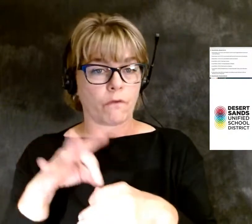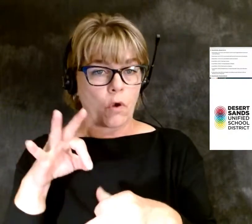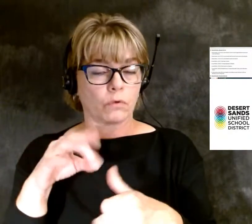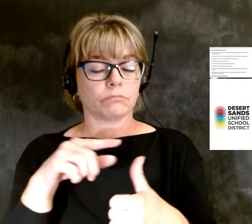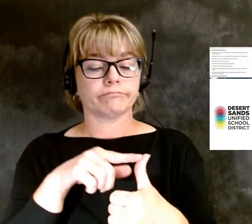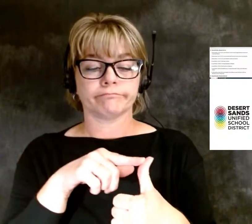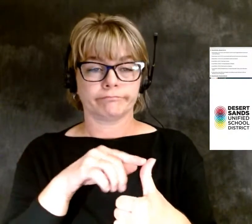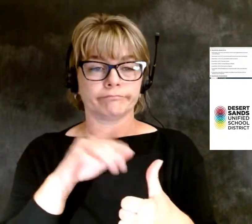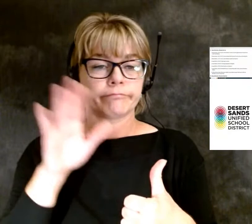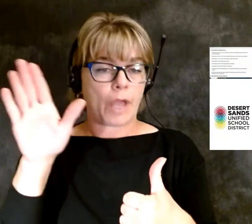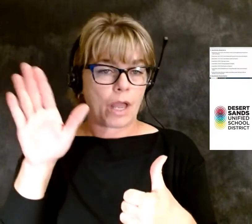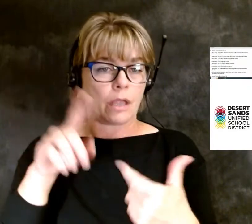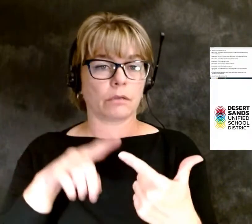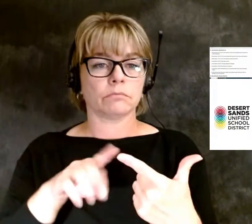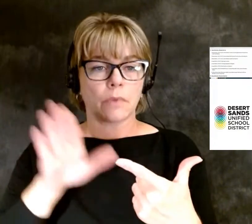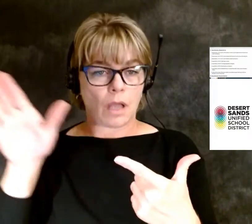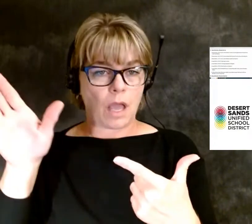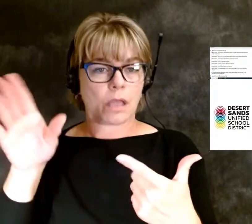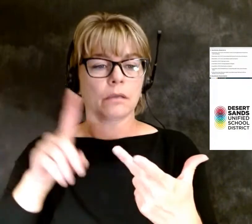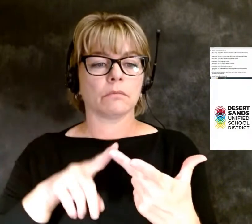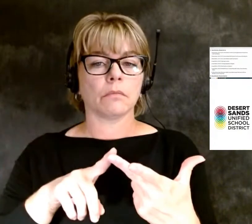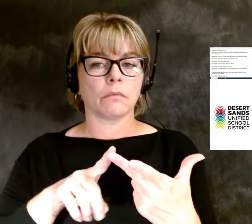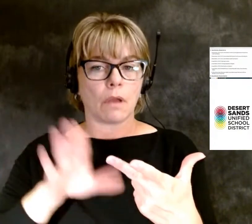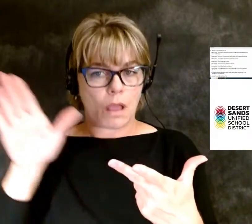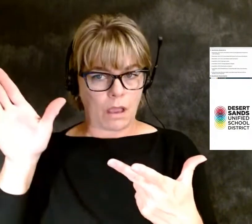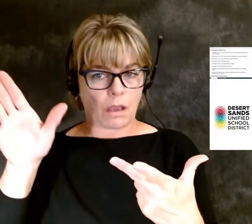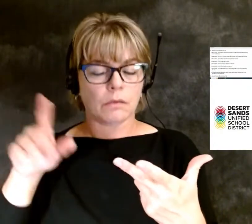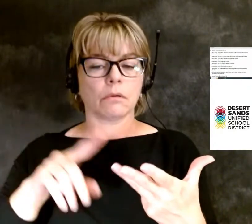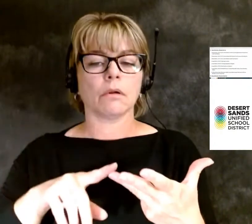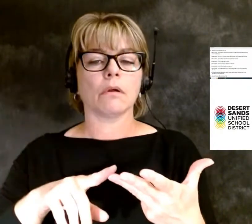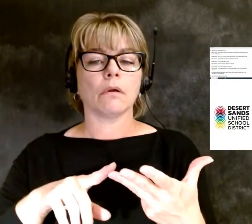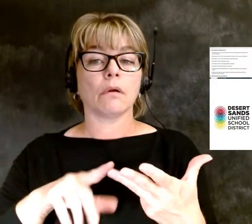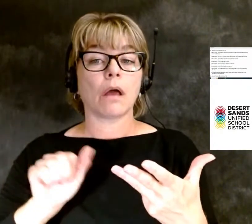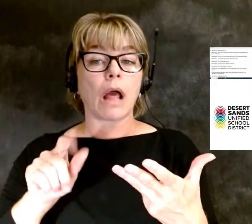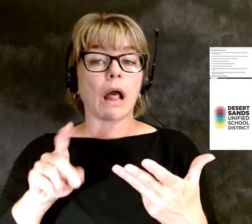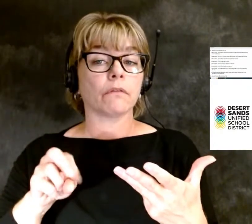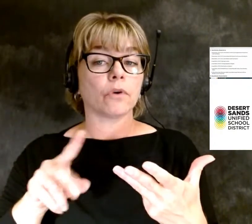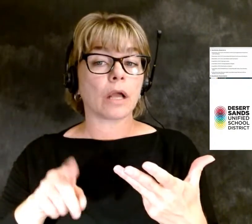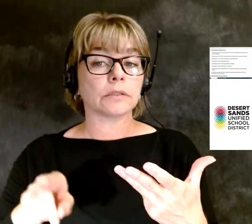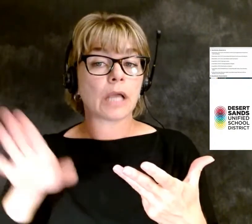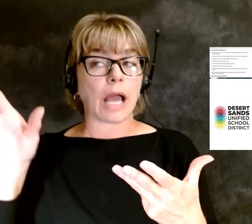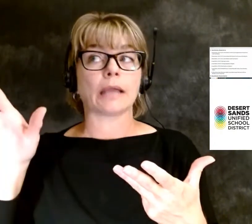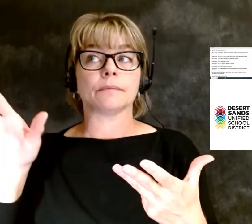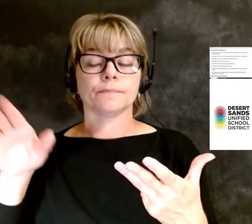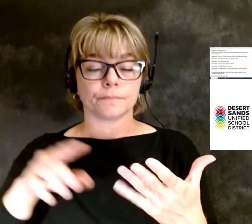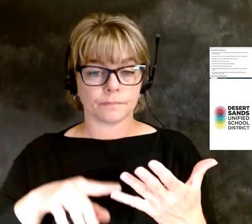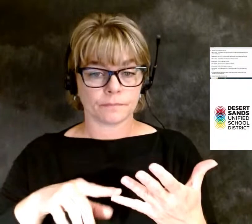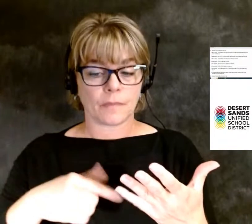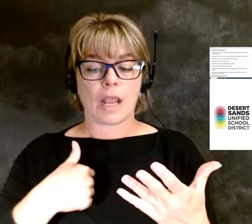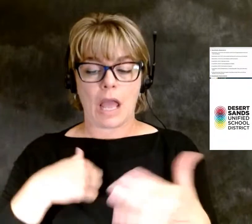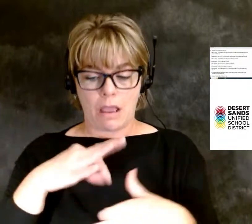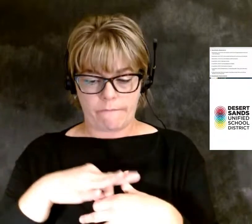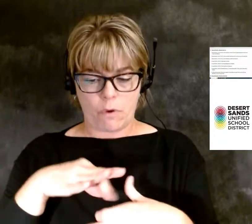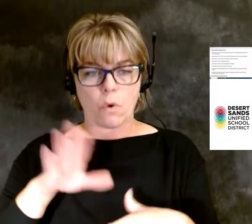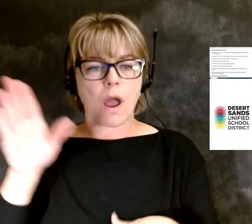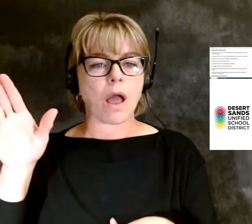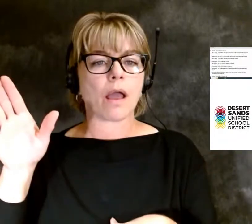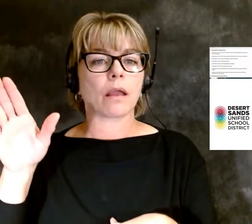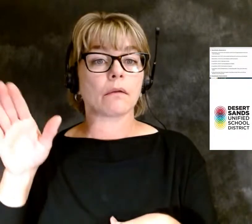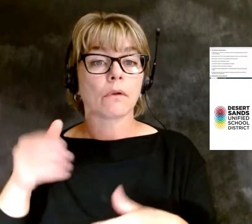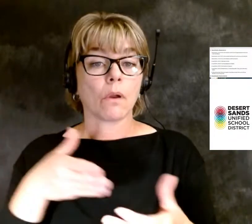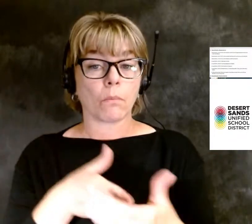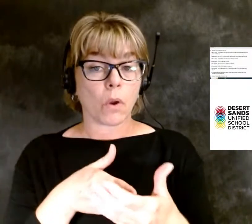Watson? Aye. Ms. Pierce? Aye. Mr. Alvarez? Aye. And I vote aye. Any opposed?